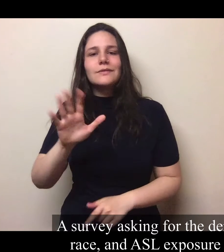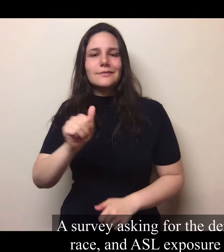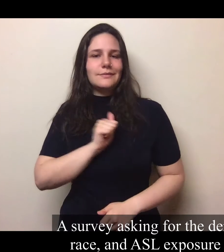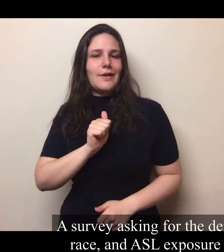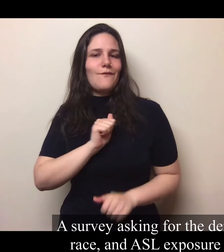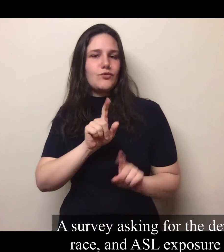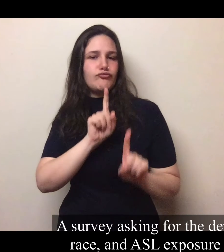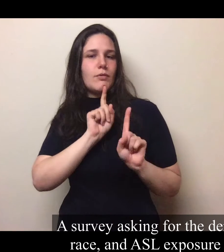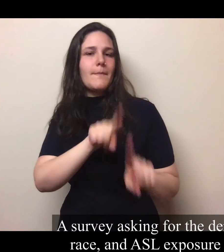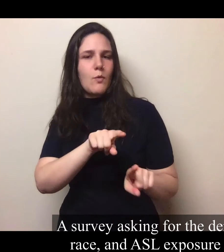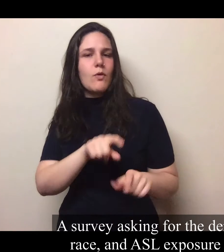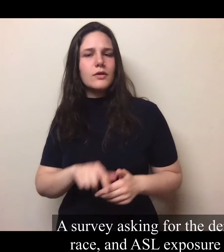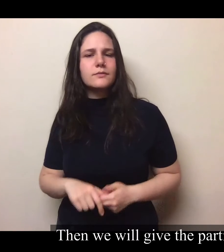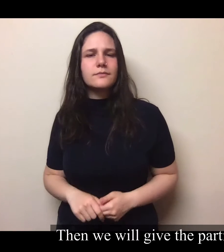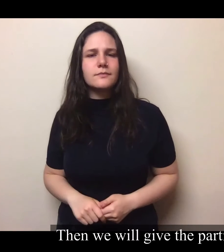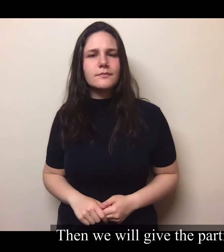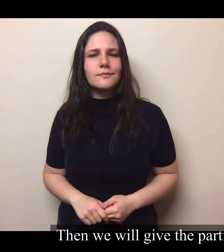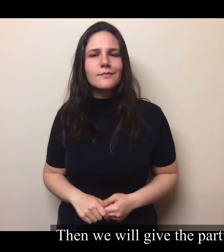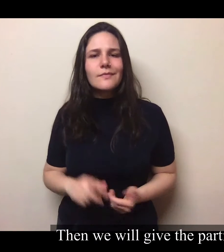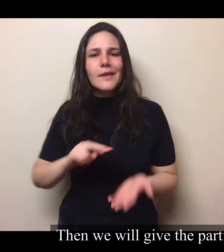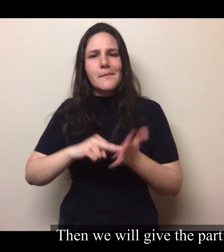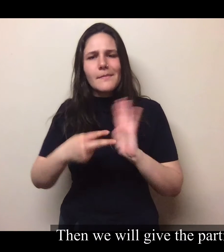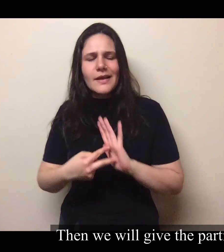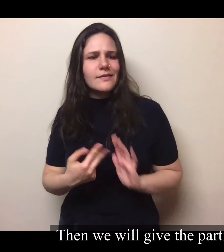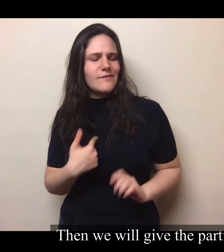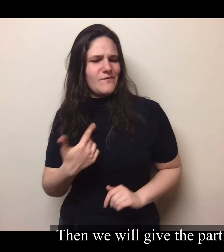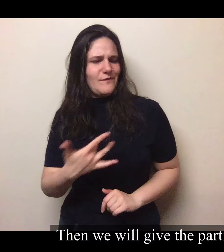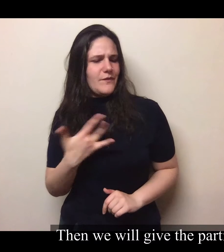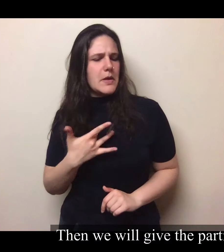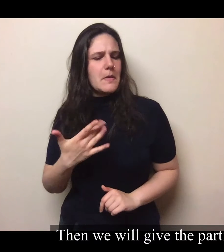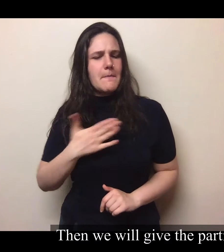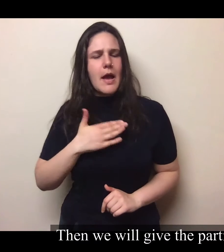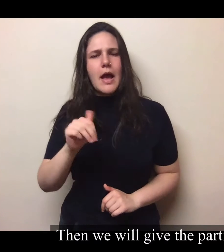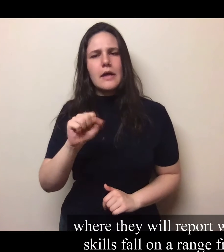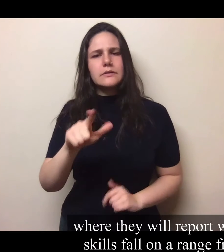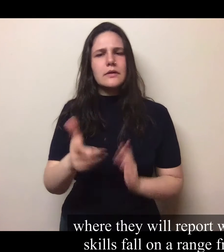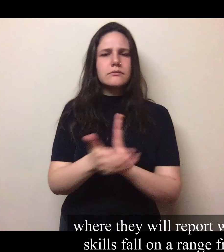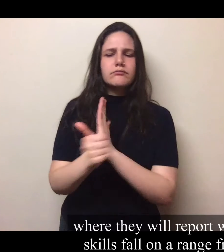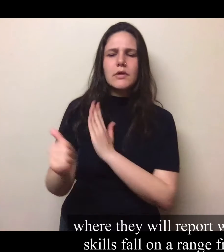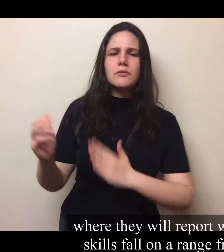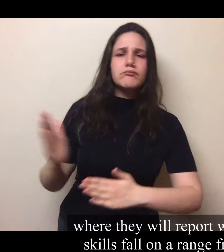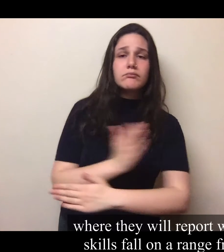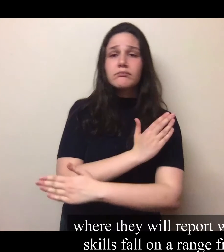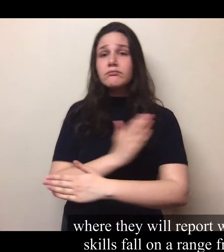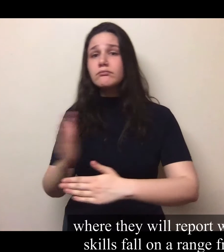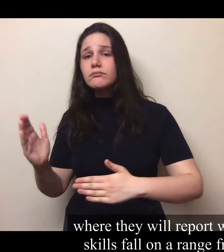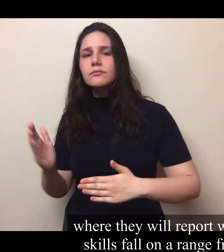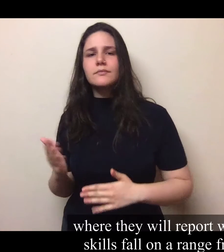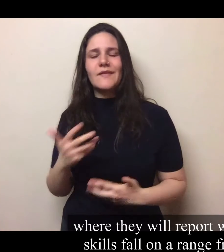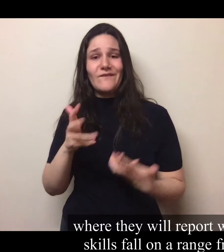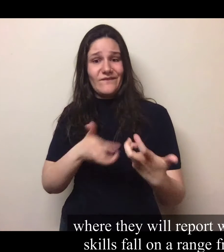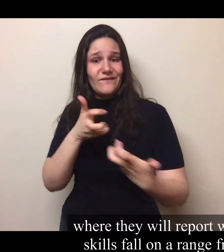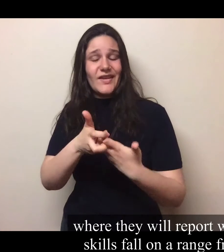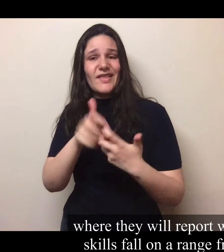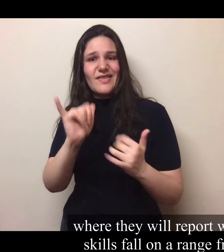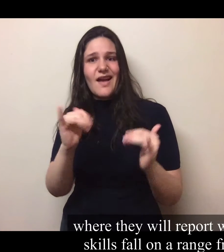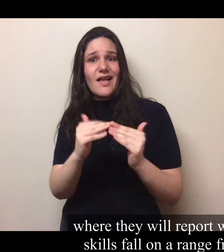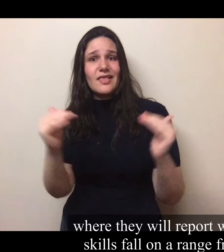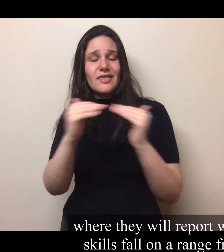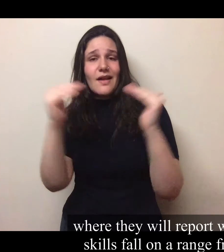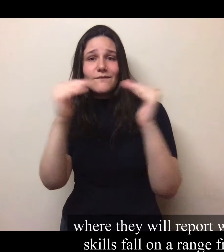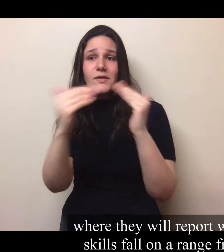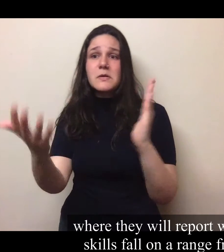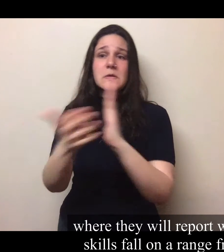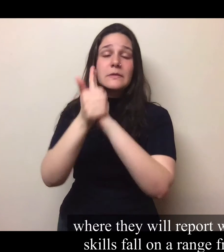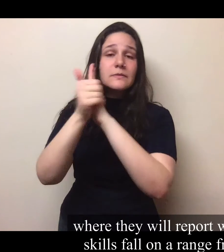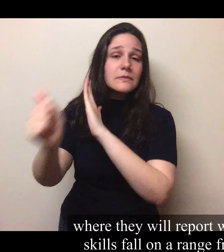growing up will be given. Then we will give the participants a self-report survey where they will report where they feel their ASL skills